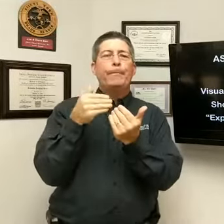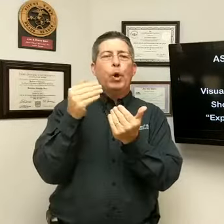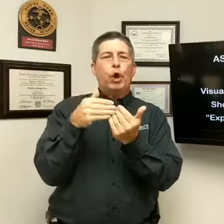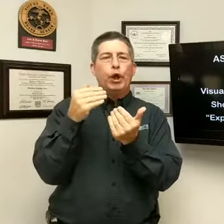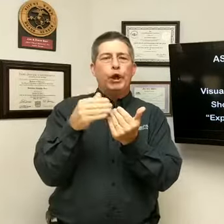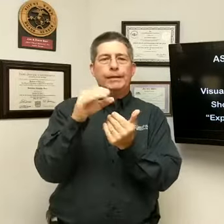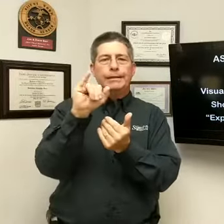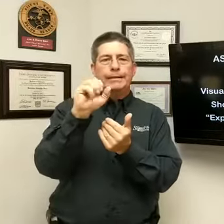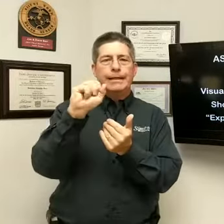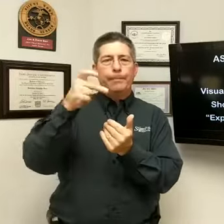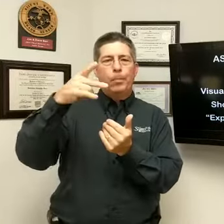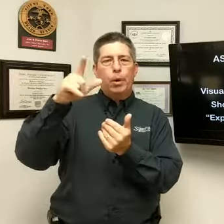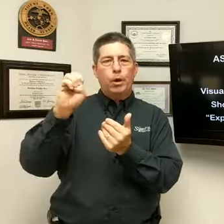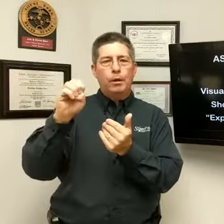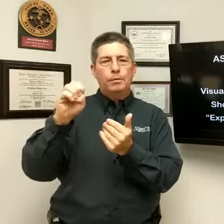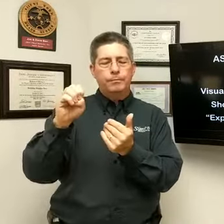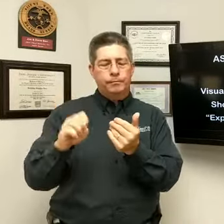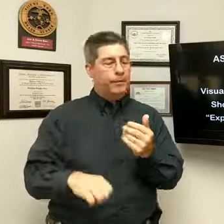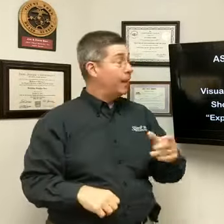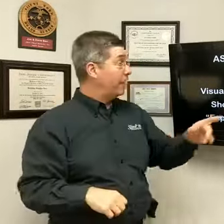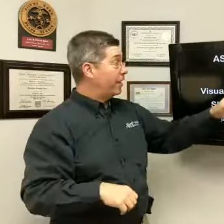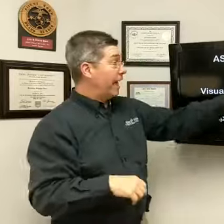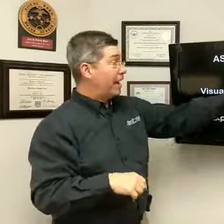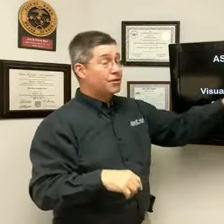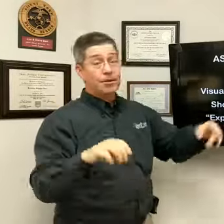simple, simple. And then the last,